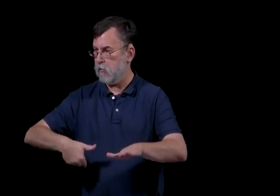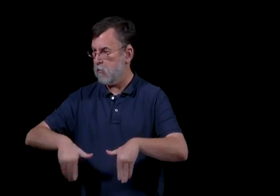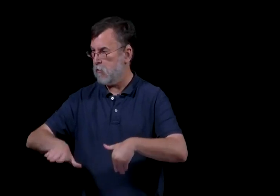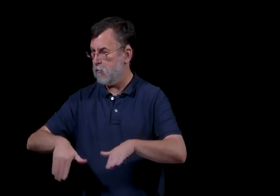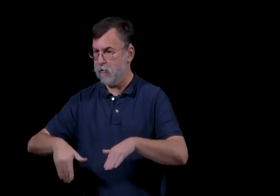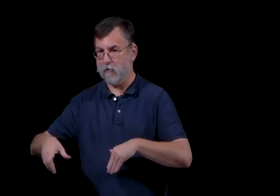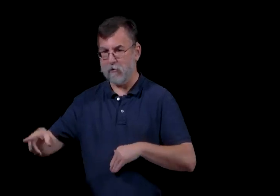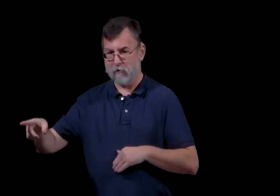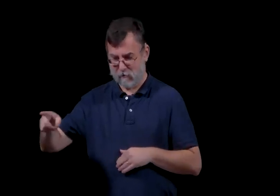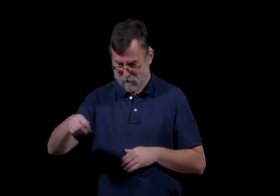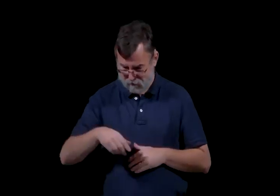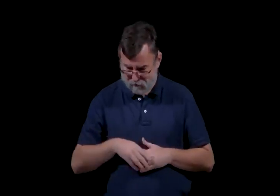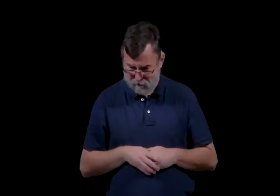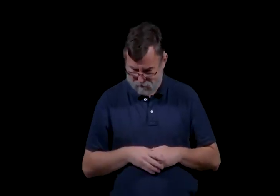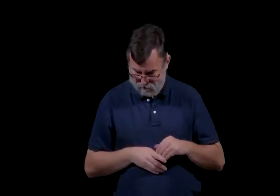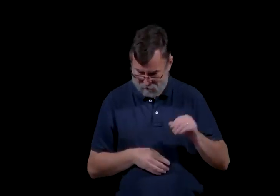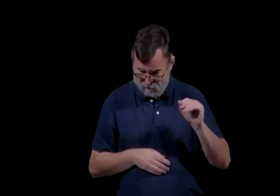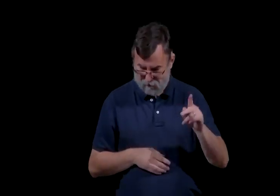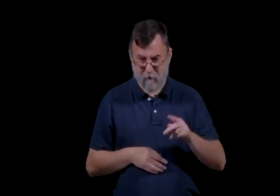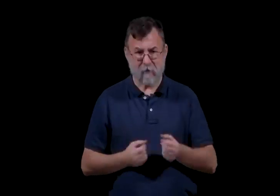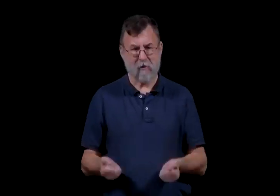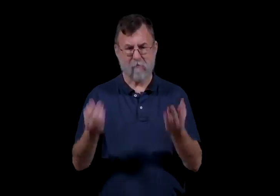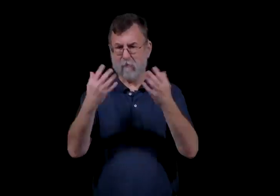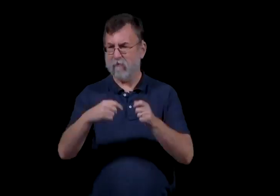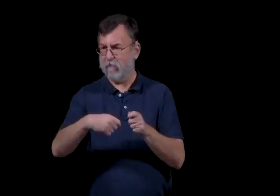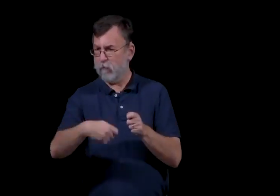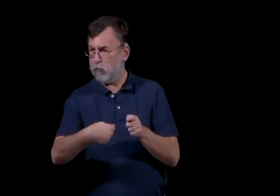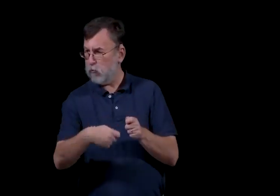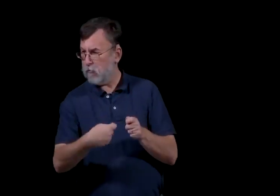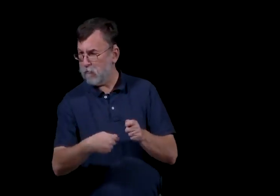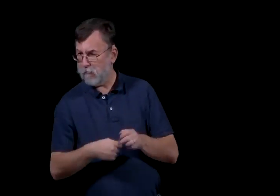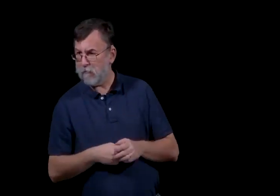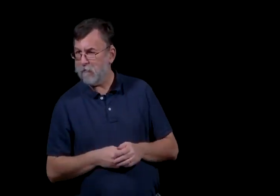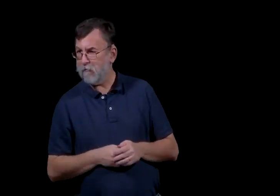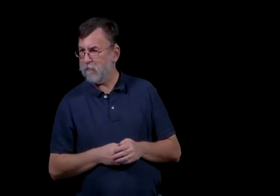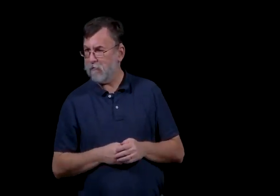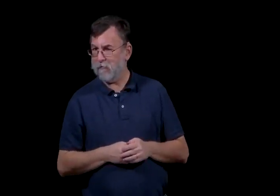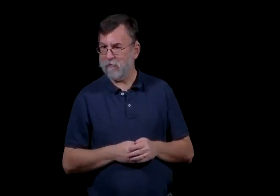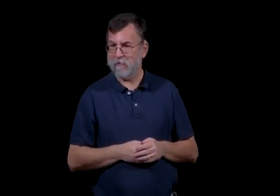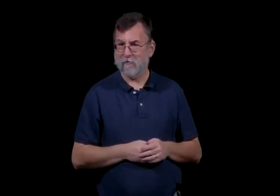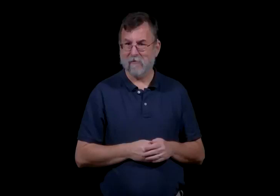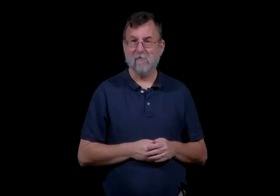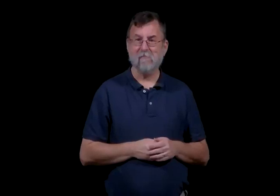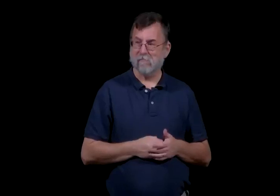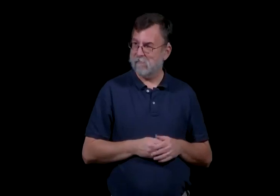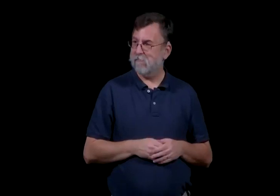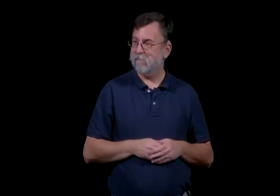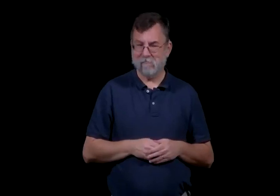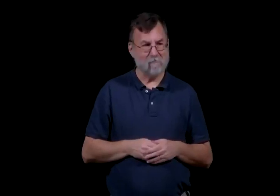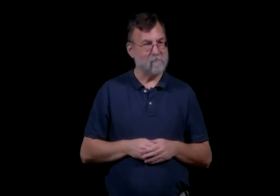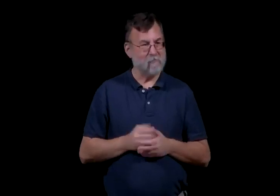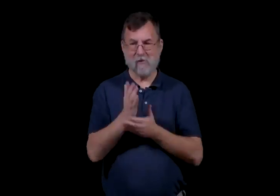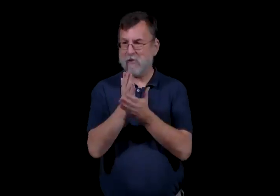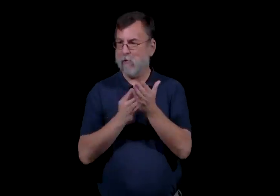How many have done some hiking? Hands are raised. How about fishing? Hands are raised.